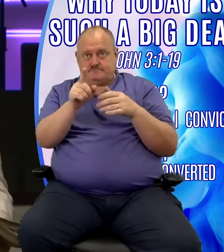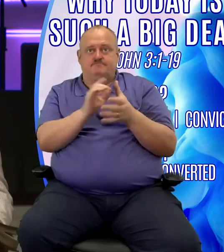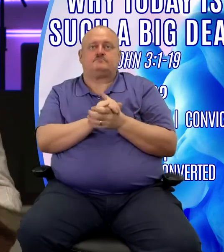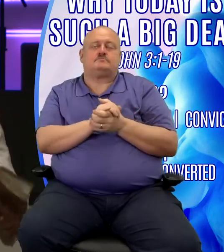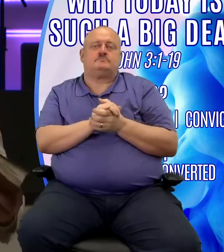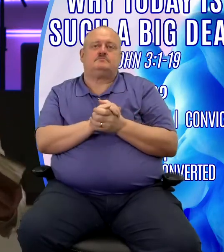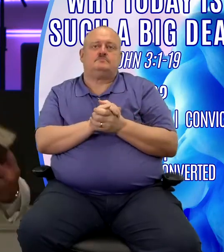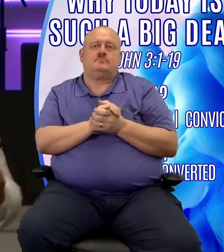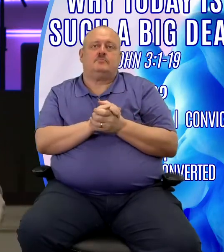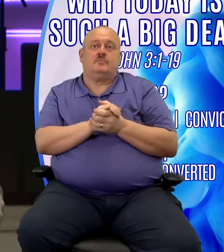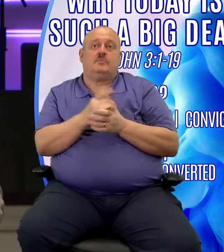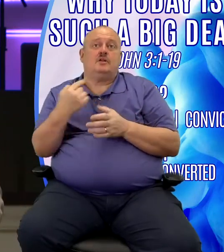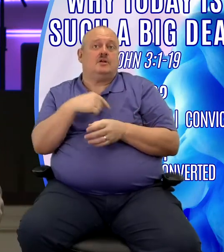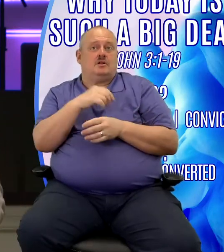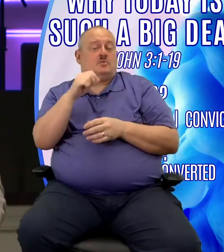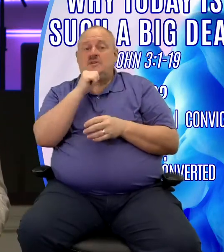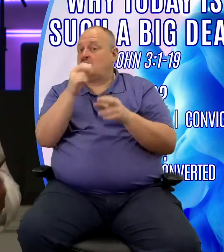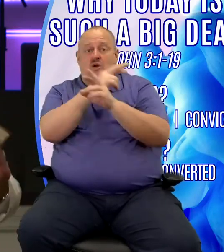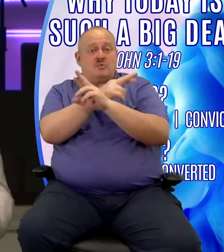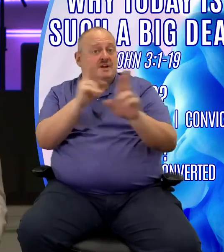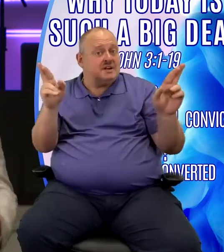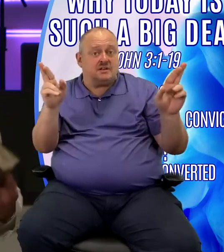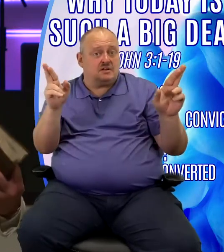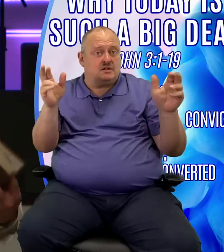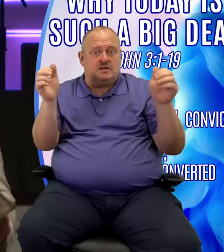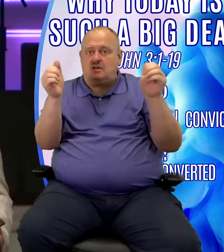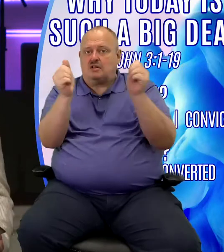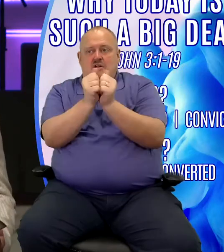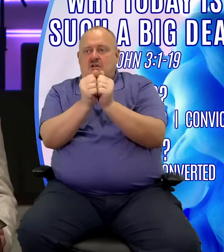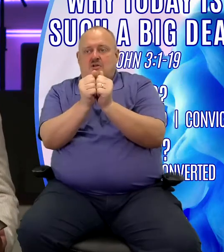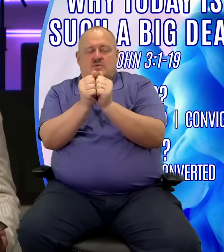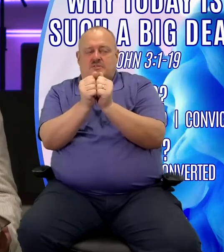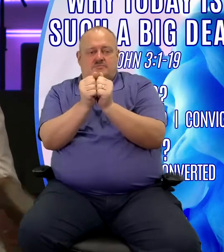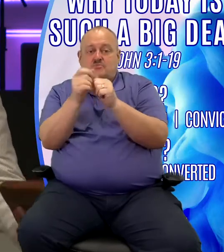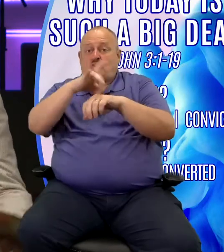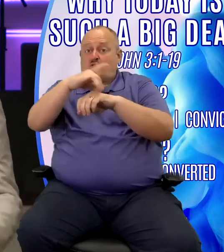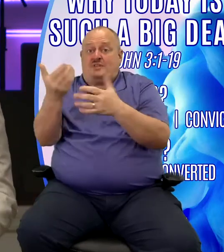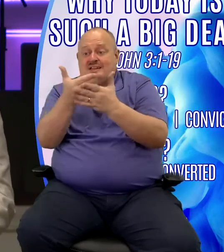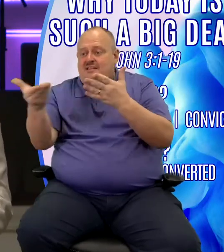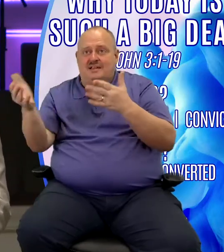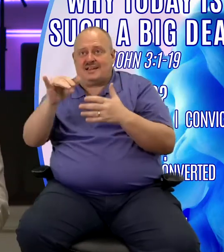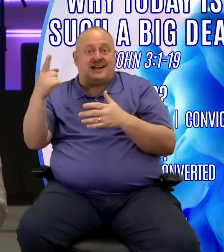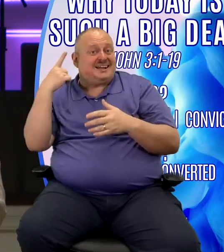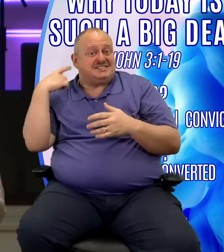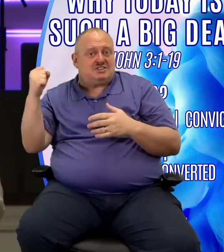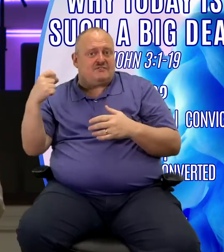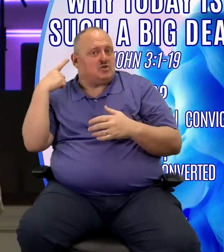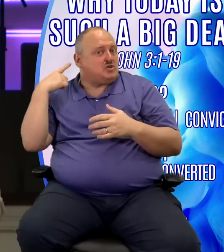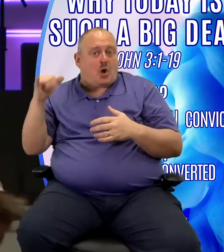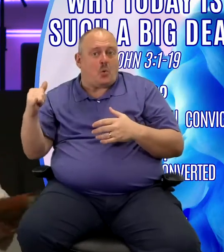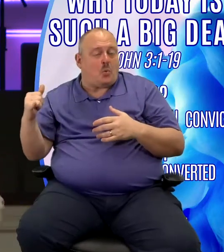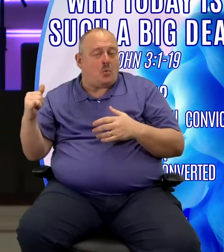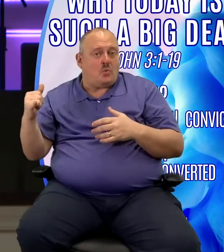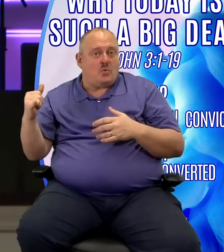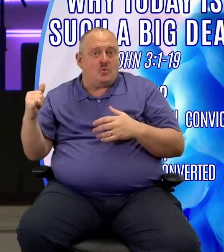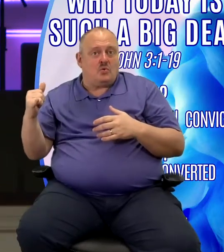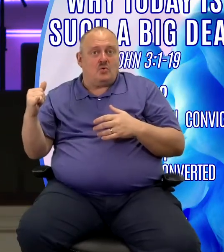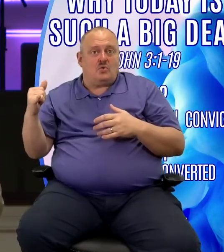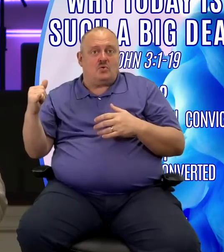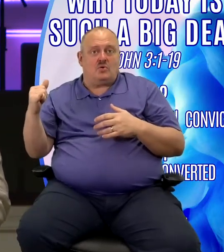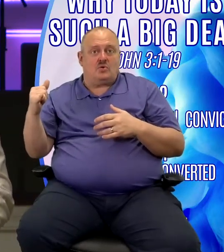that for a moment. We are not redeemed with corruptible things such as silver and gold. Nicodemus would